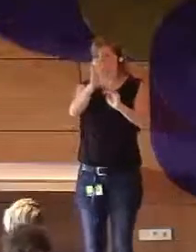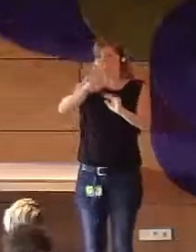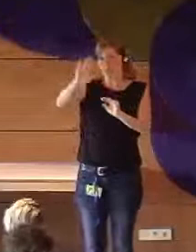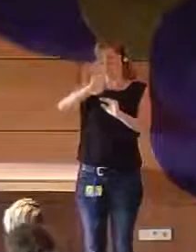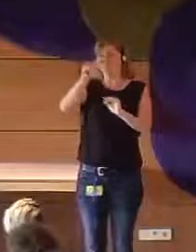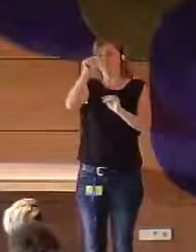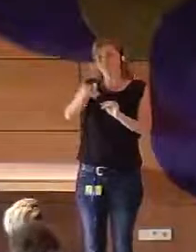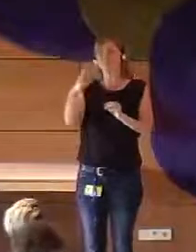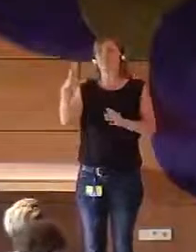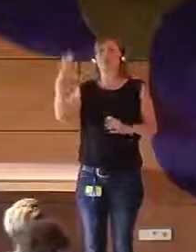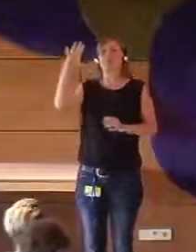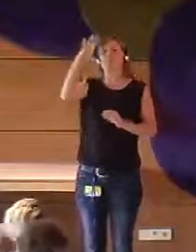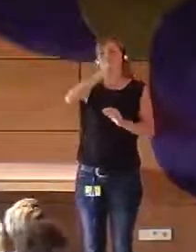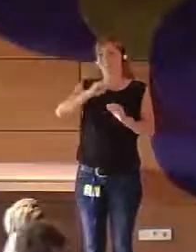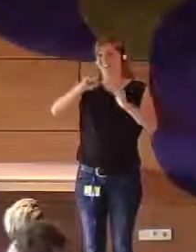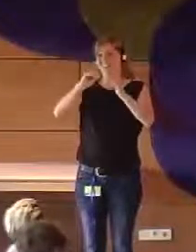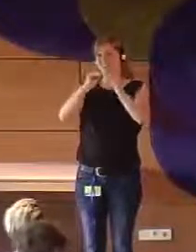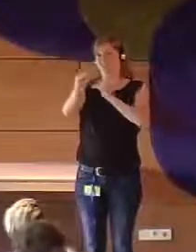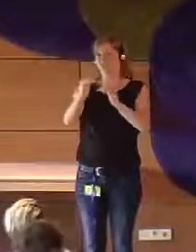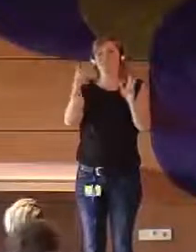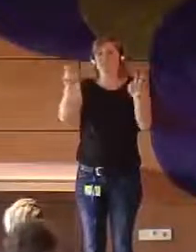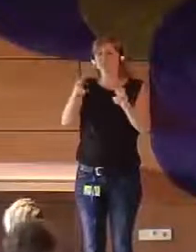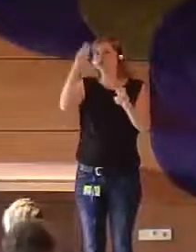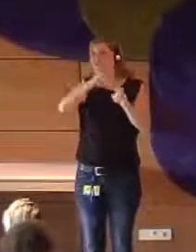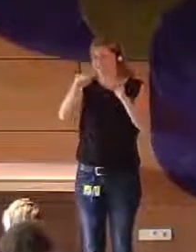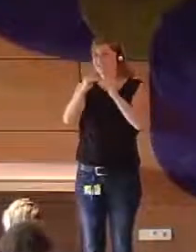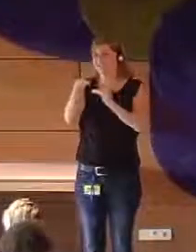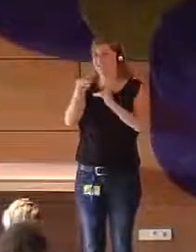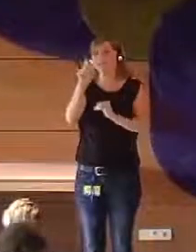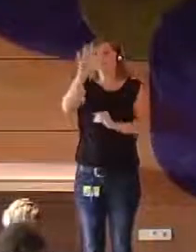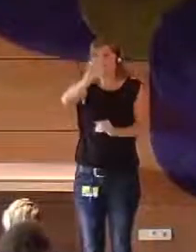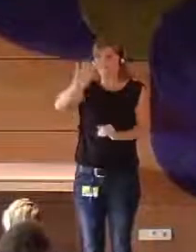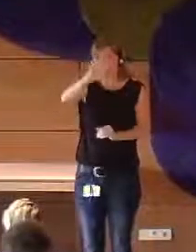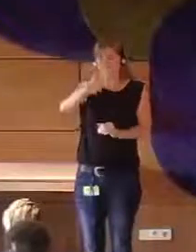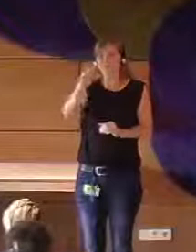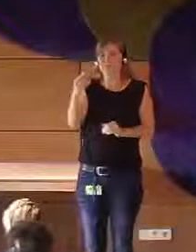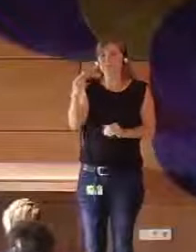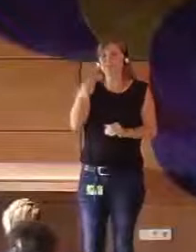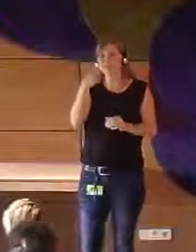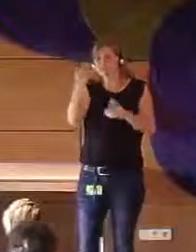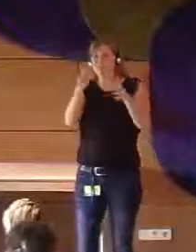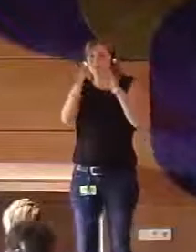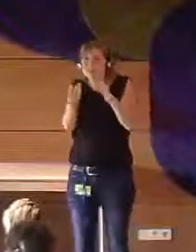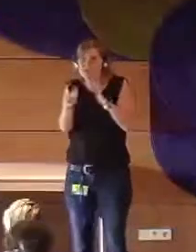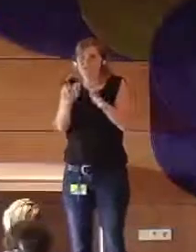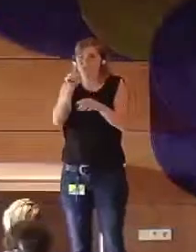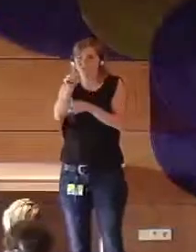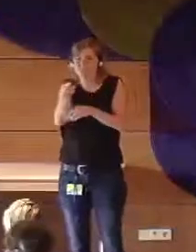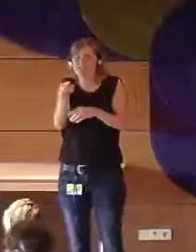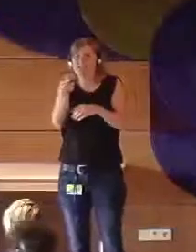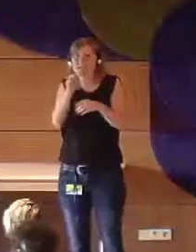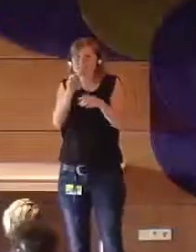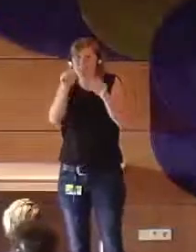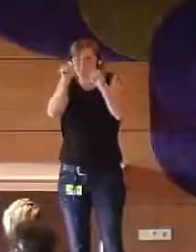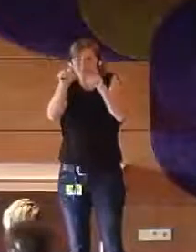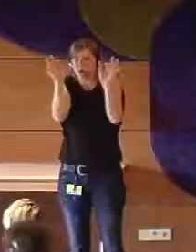black, it's thought to be Mordor. Terrible place to go. It is so terrible that when